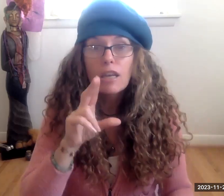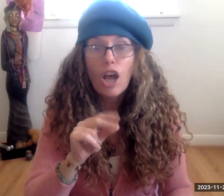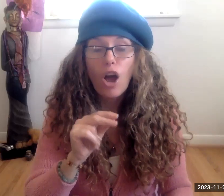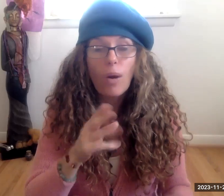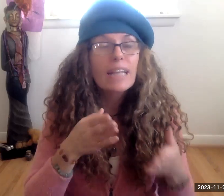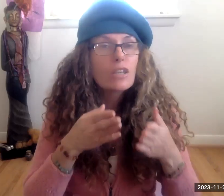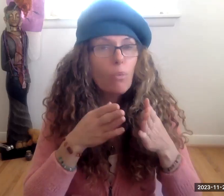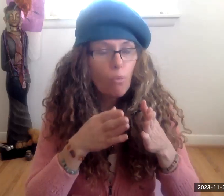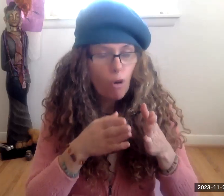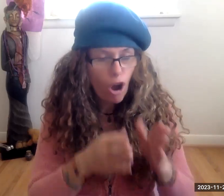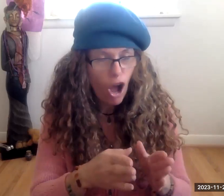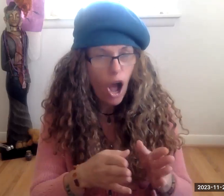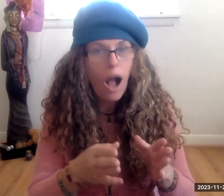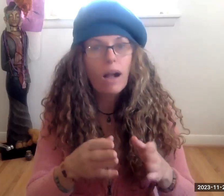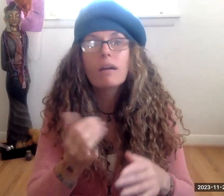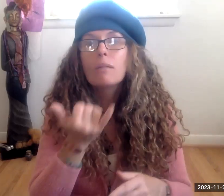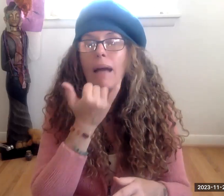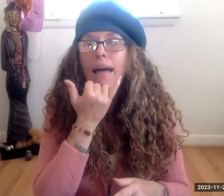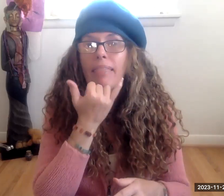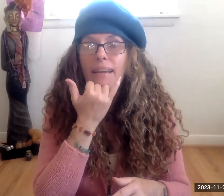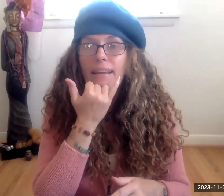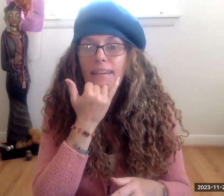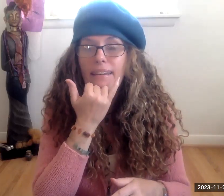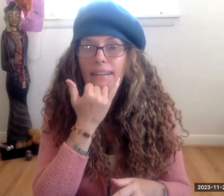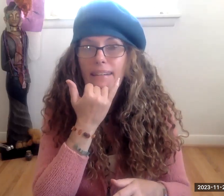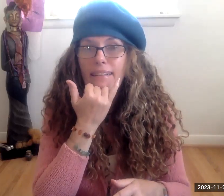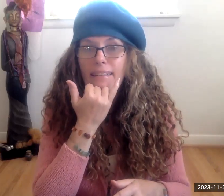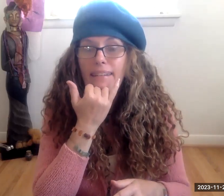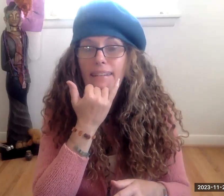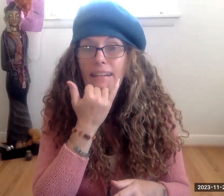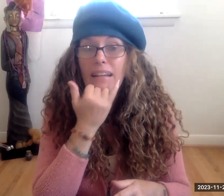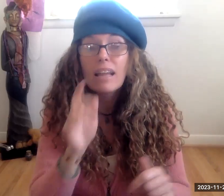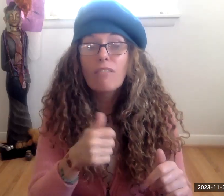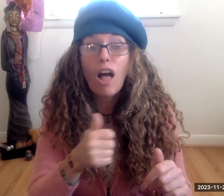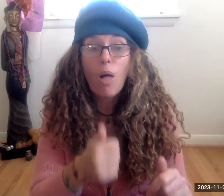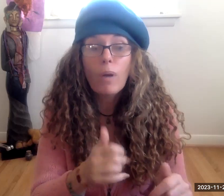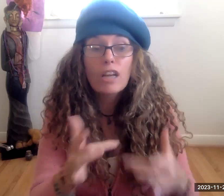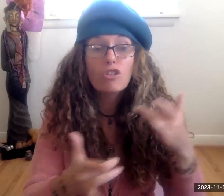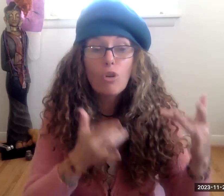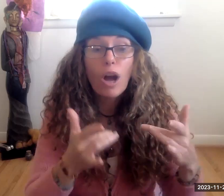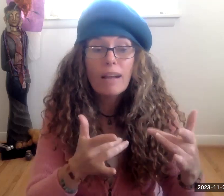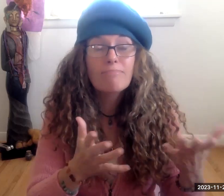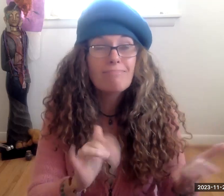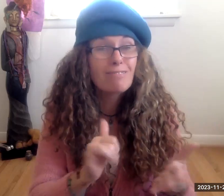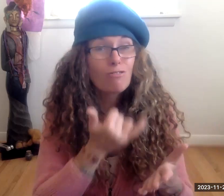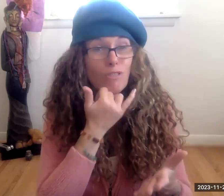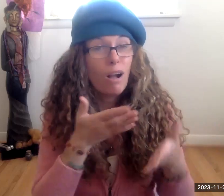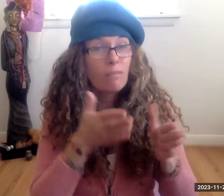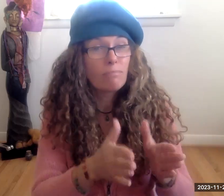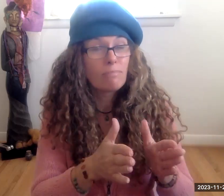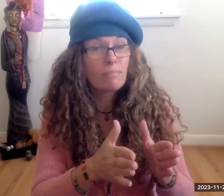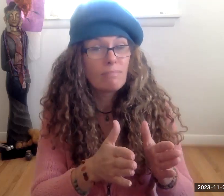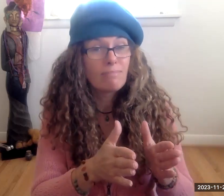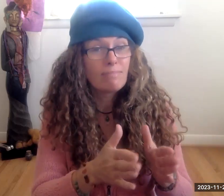method adopted in the pursuit of joy, which brings, instead of joy,